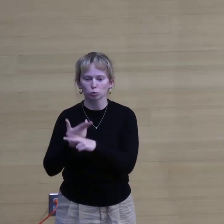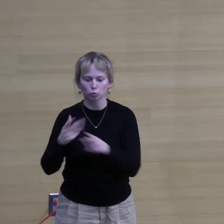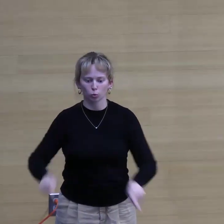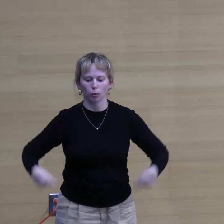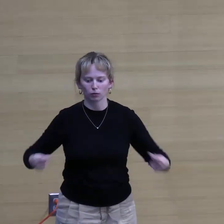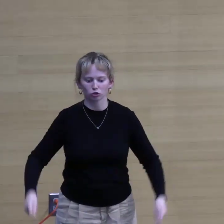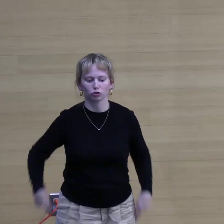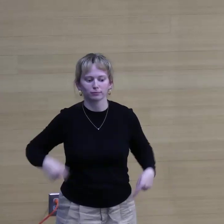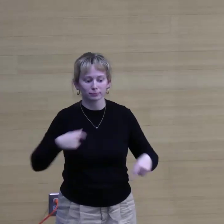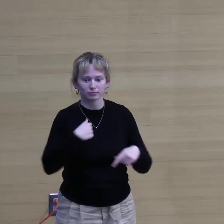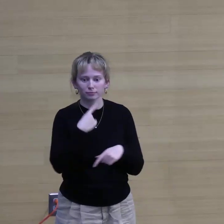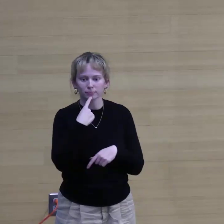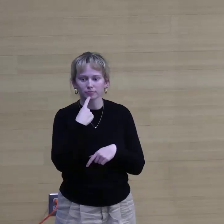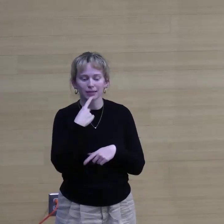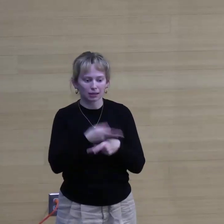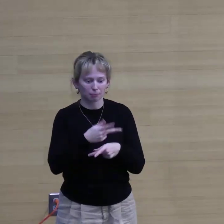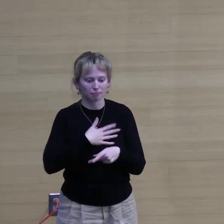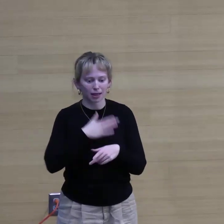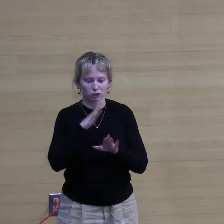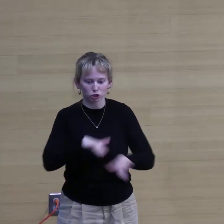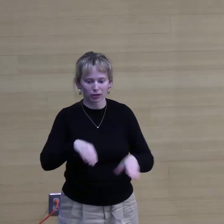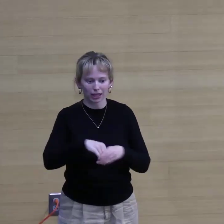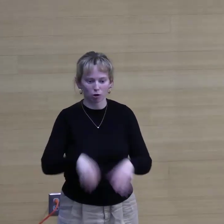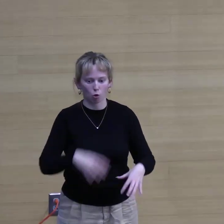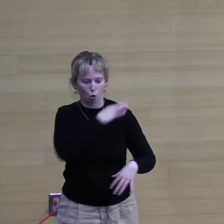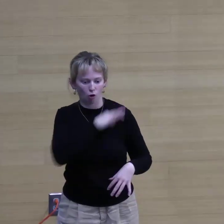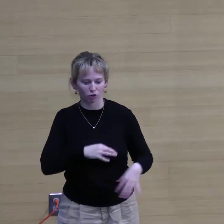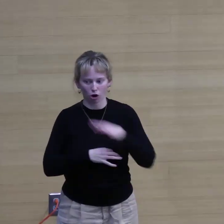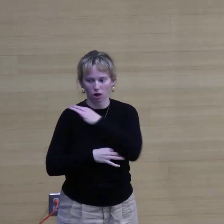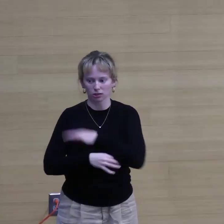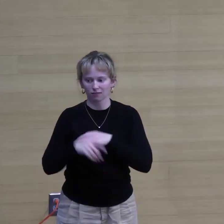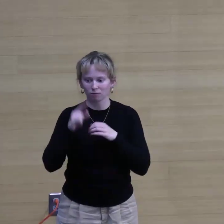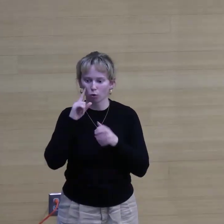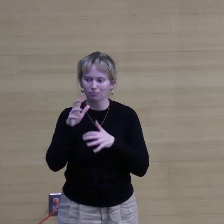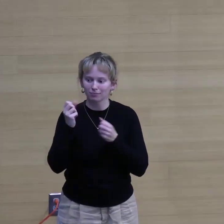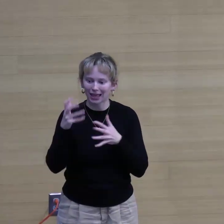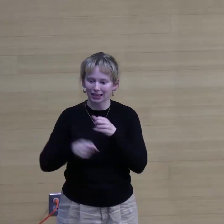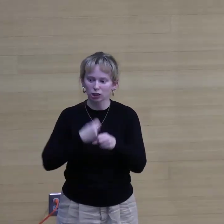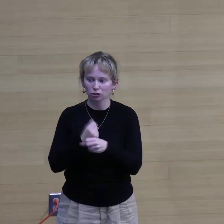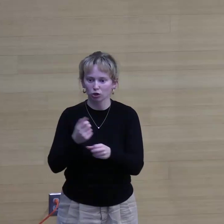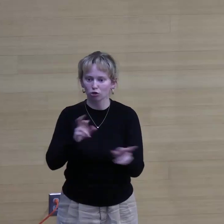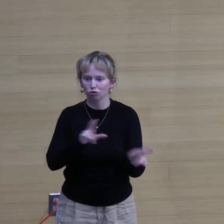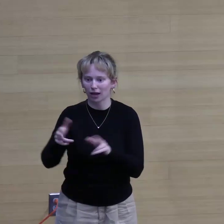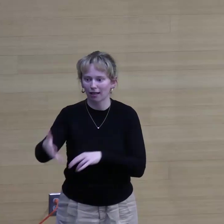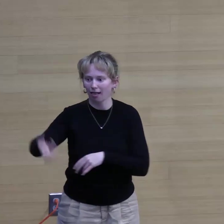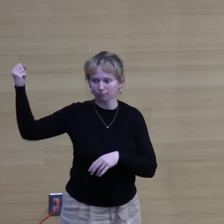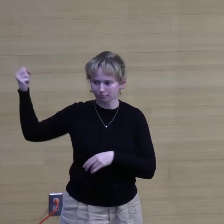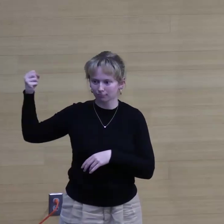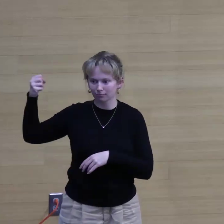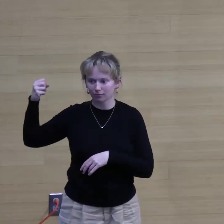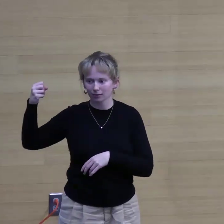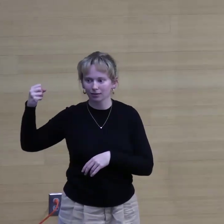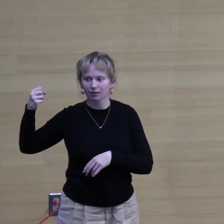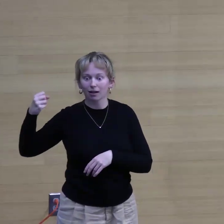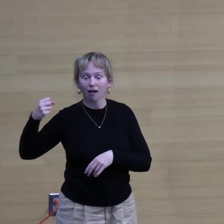me that she was like, I kept my kids in overalls for years. And I was like, why? And she's like, because it gives you a ready handle that you can just snatch them up. And I was